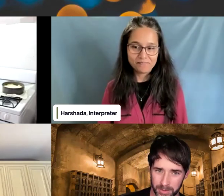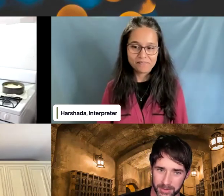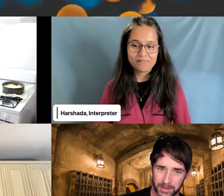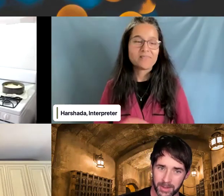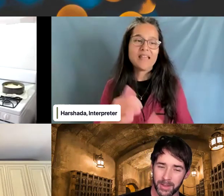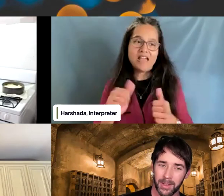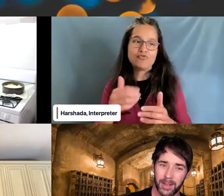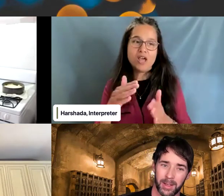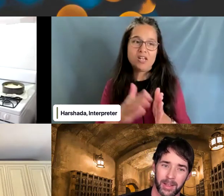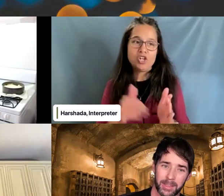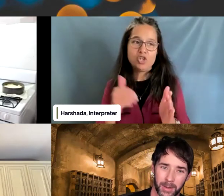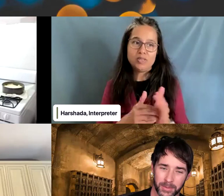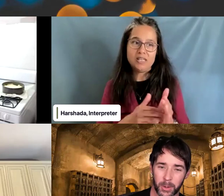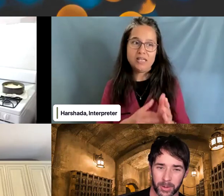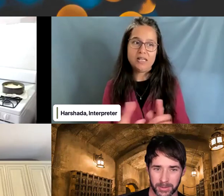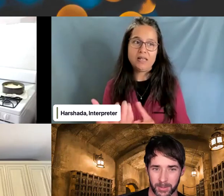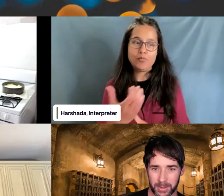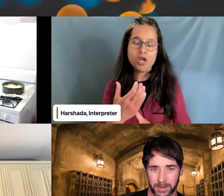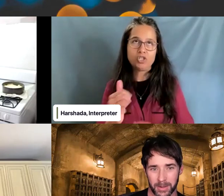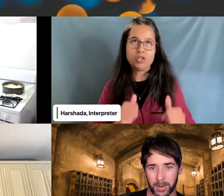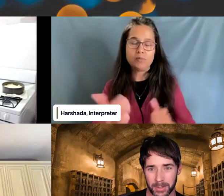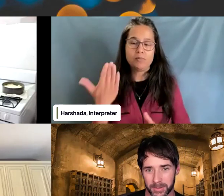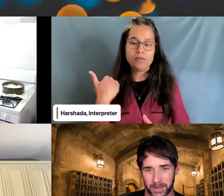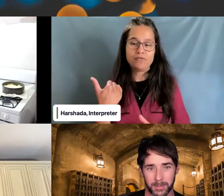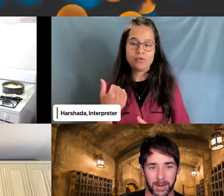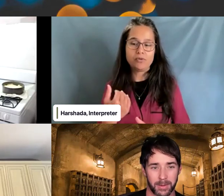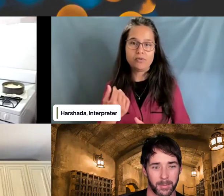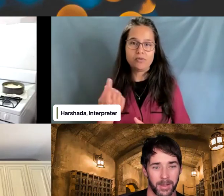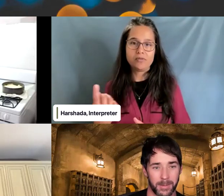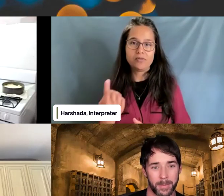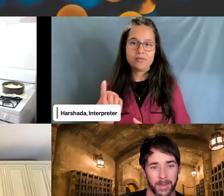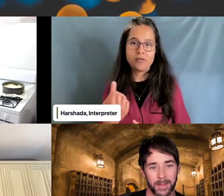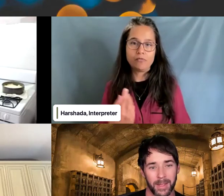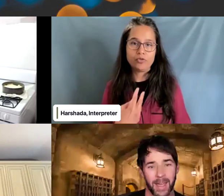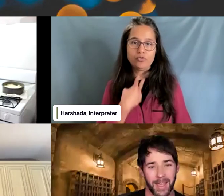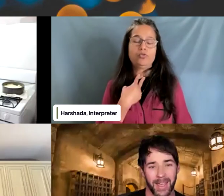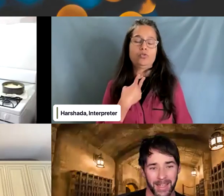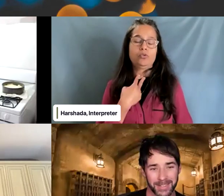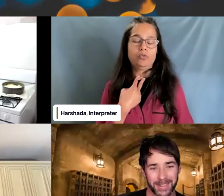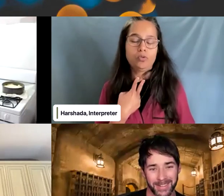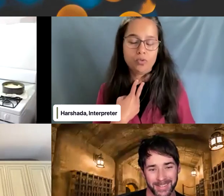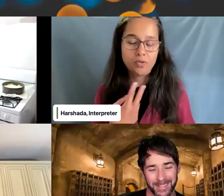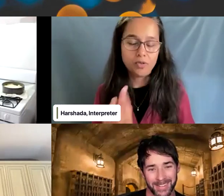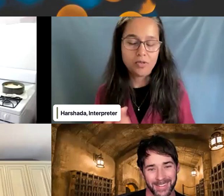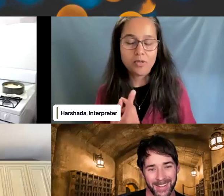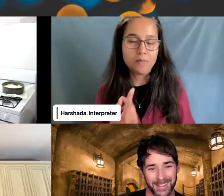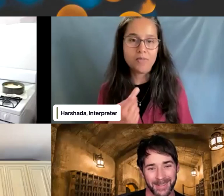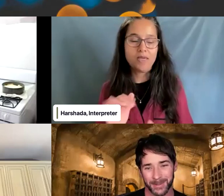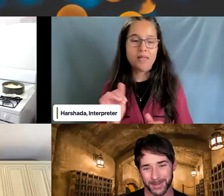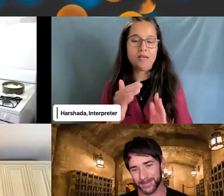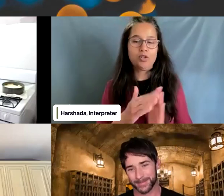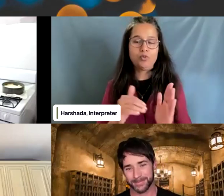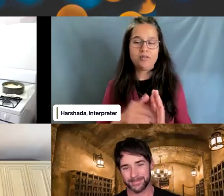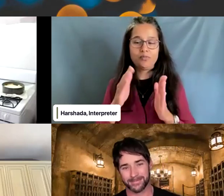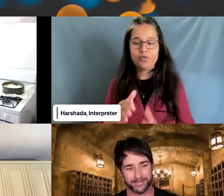once to Reese. And? He was choking on something, and he wanted to see if I needed medical help. Ashley,